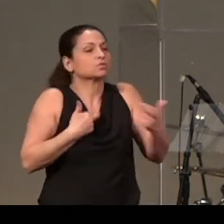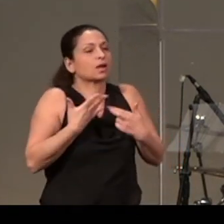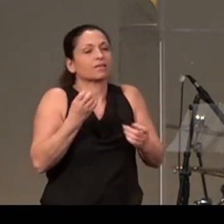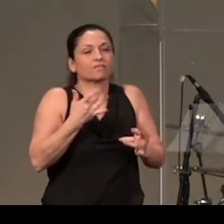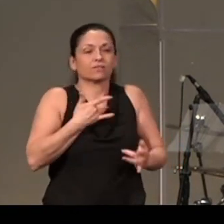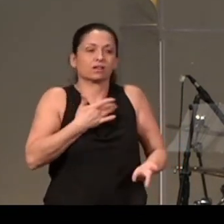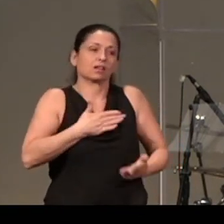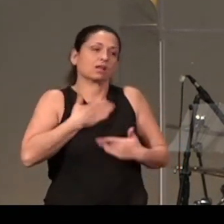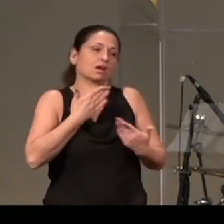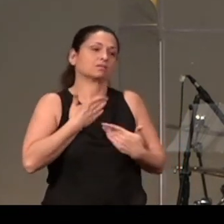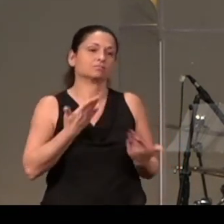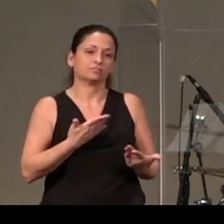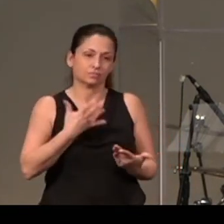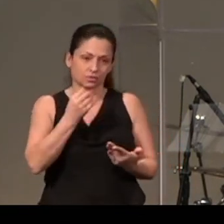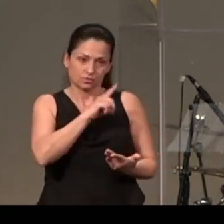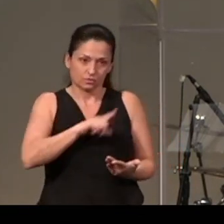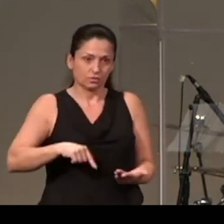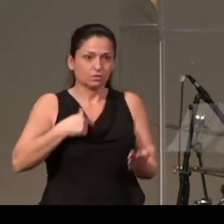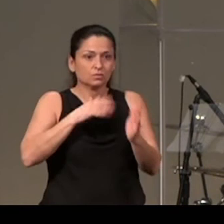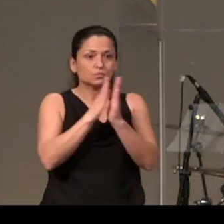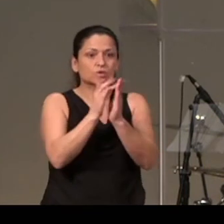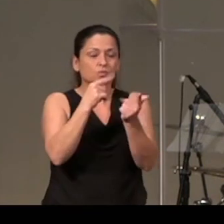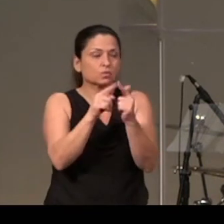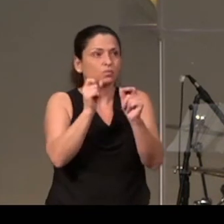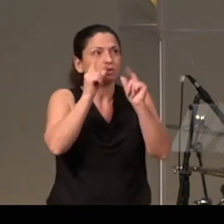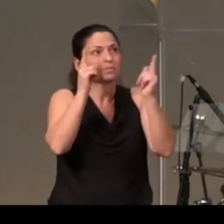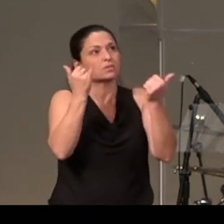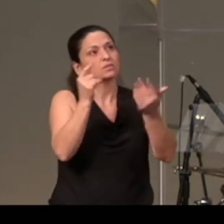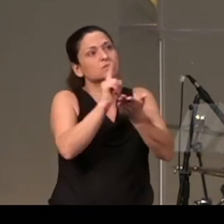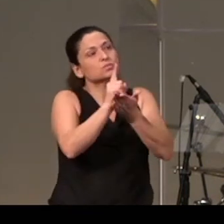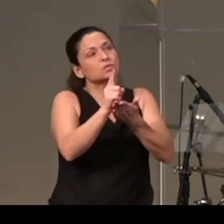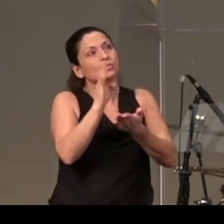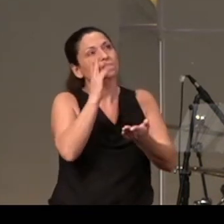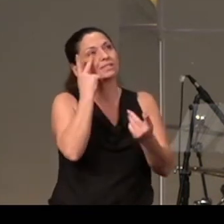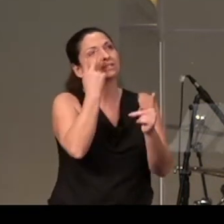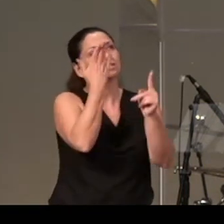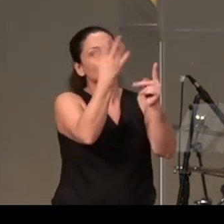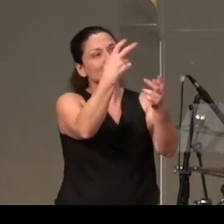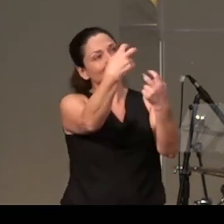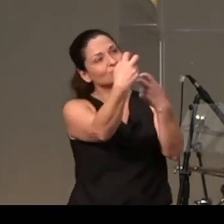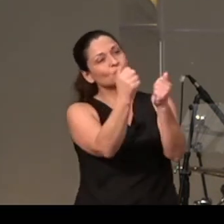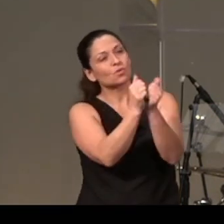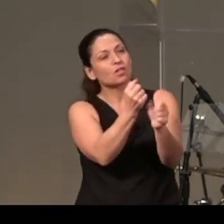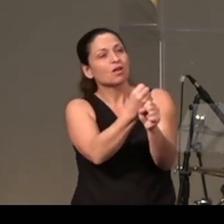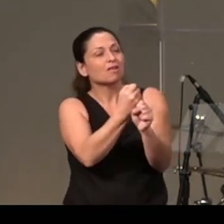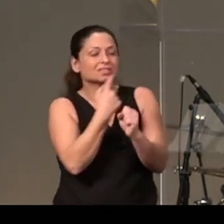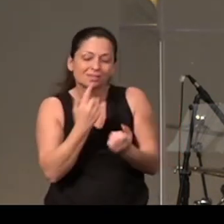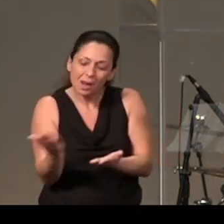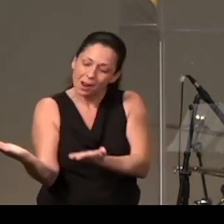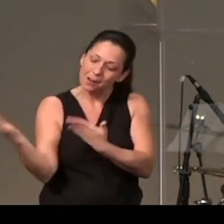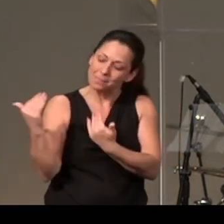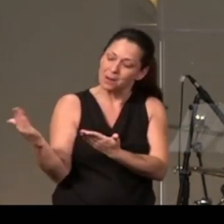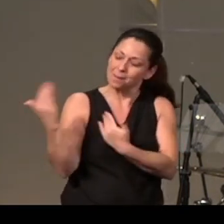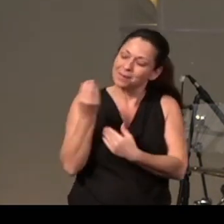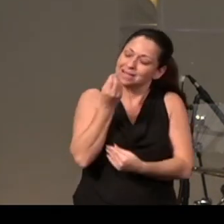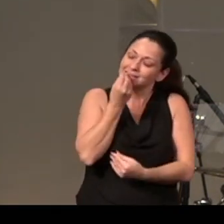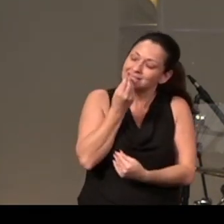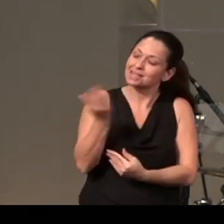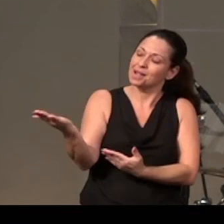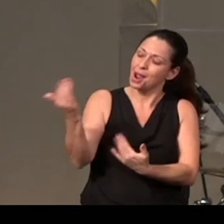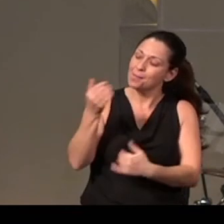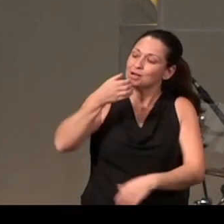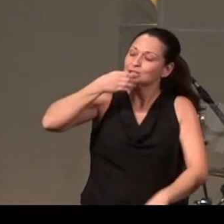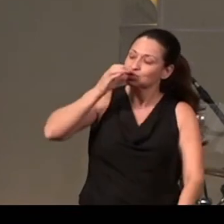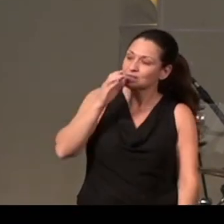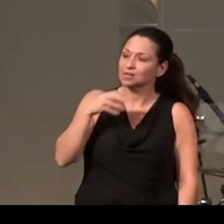glad. And Lord, I pray when we get up this week, we would see you sitting there with some coffee saying, come, come and eat, come and drink.